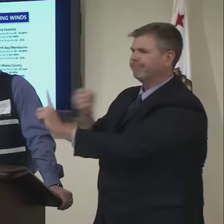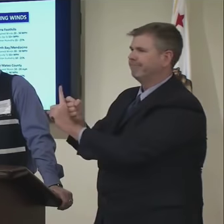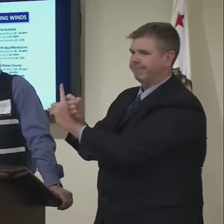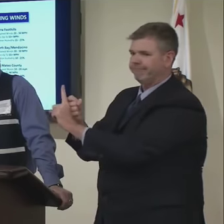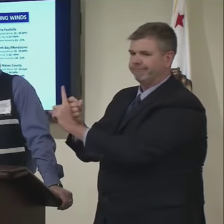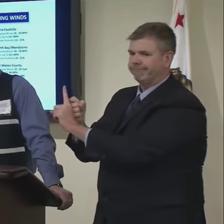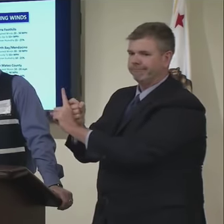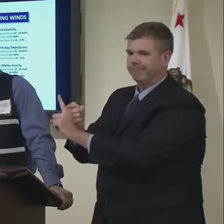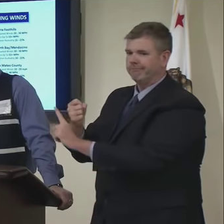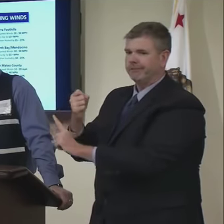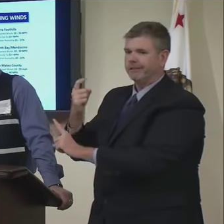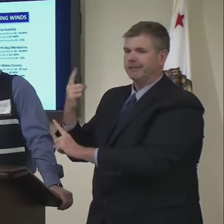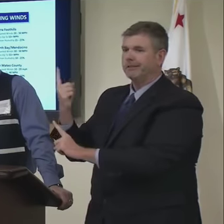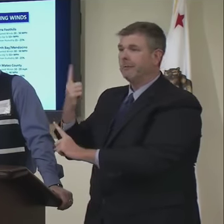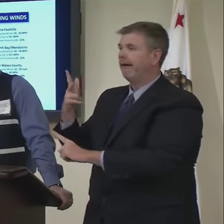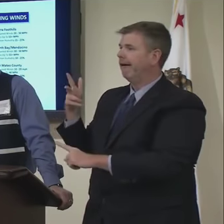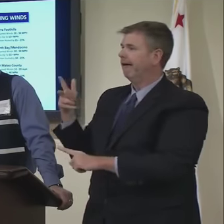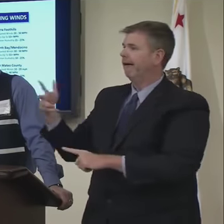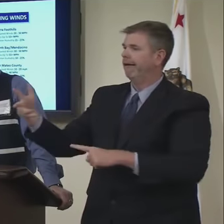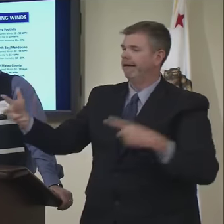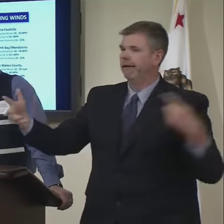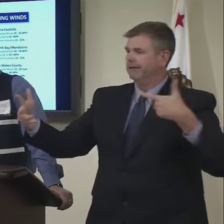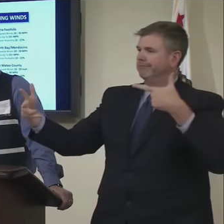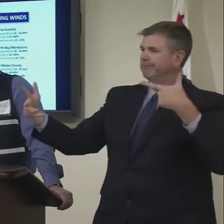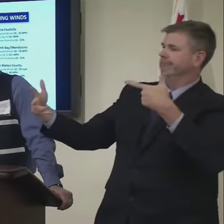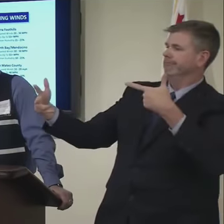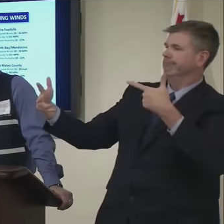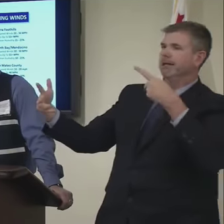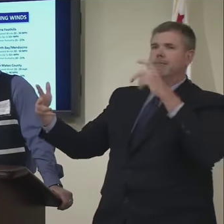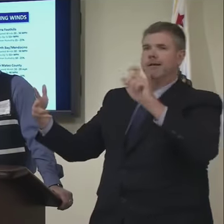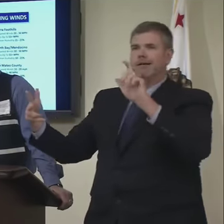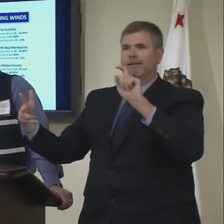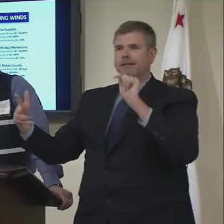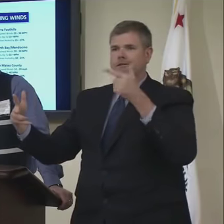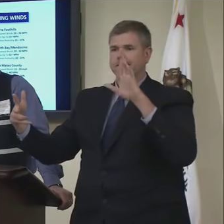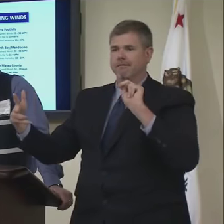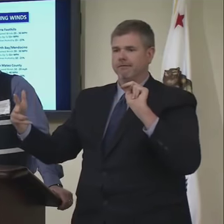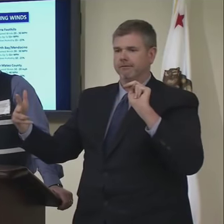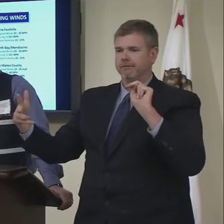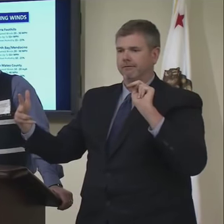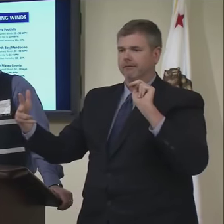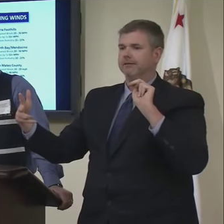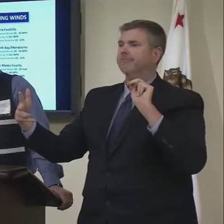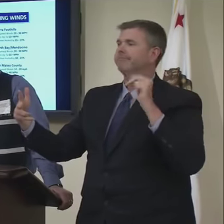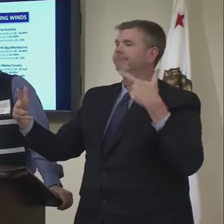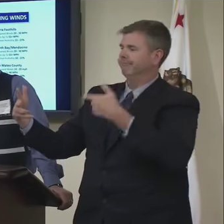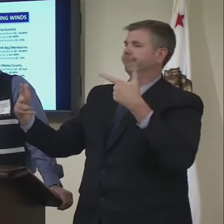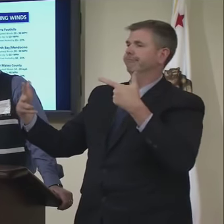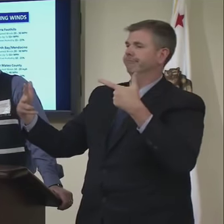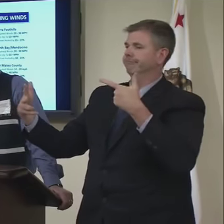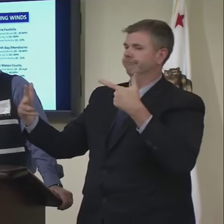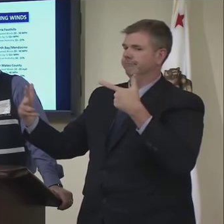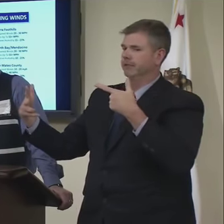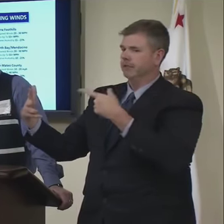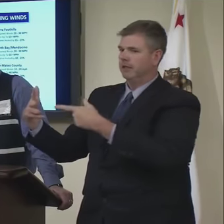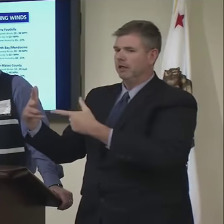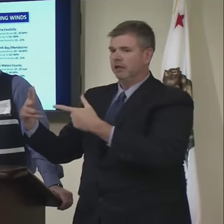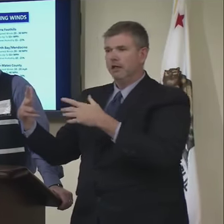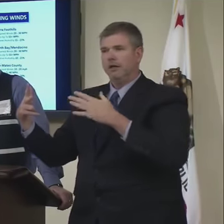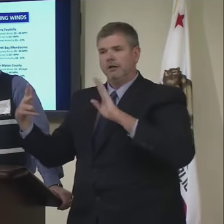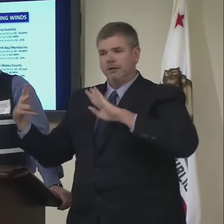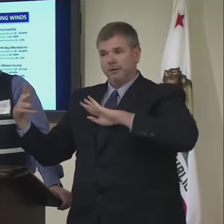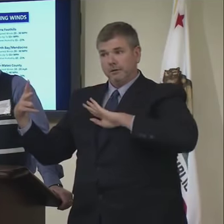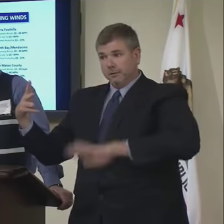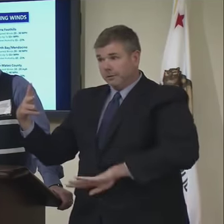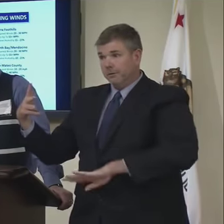Our security team believes that projectile to be a pellet from a pellet gun. So thankfully, the employee was not injured. Law enforcement and